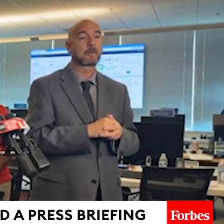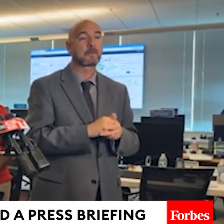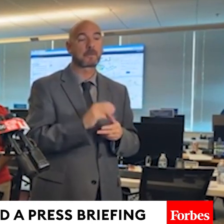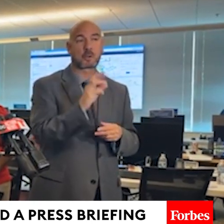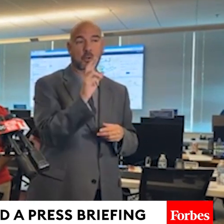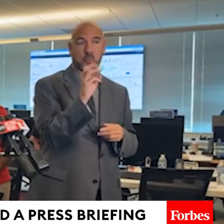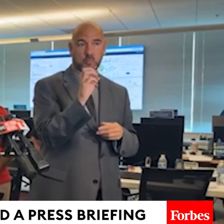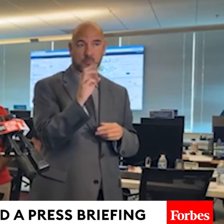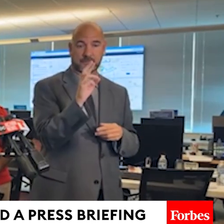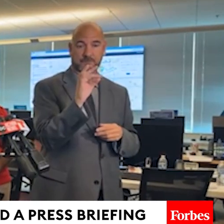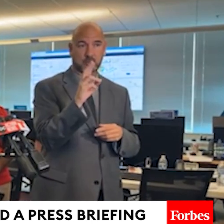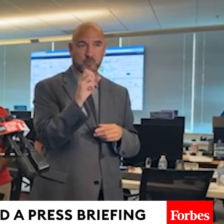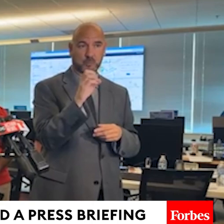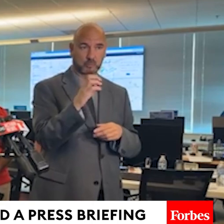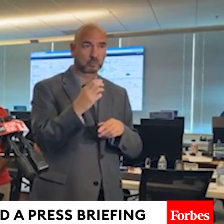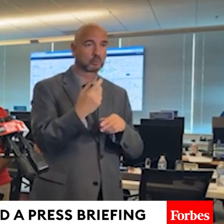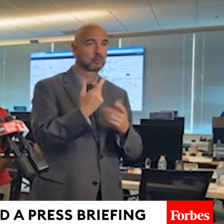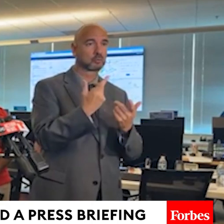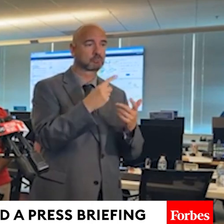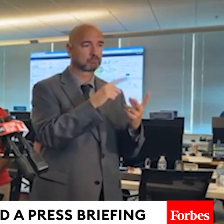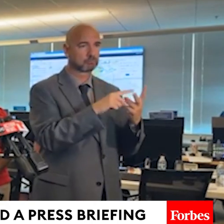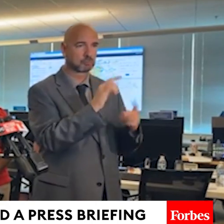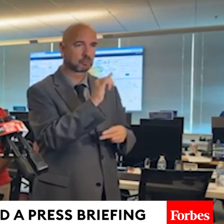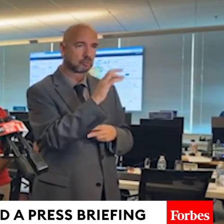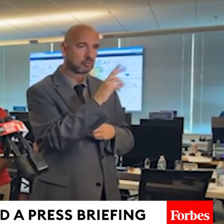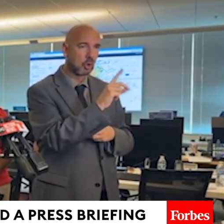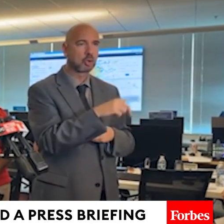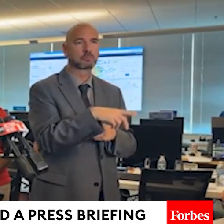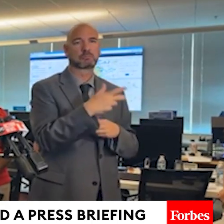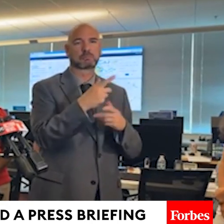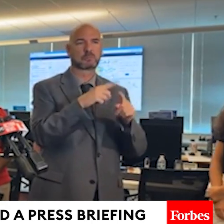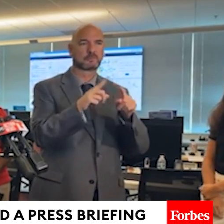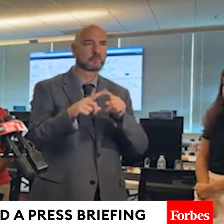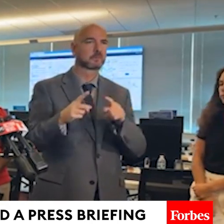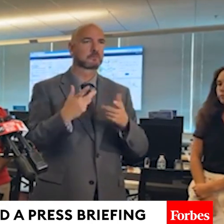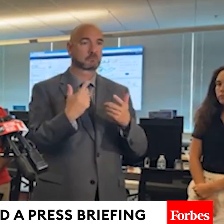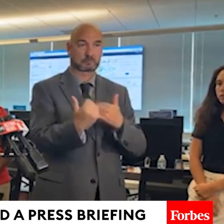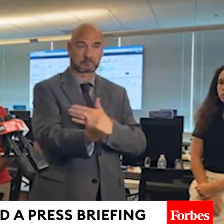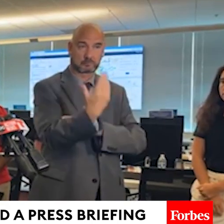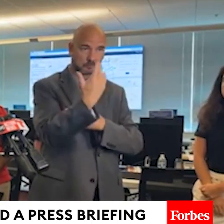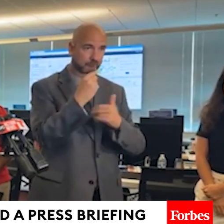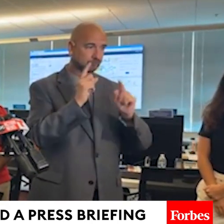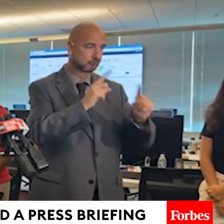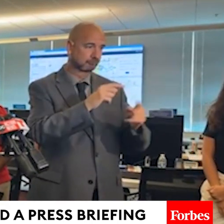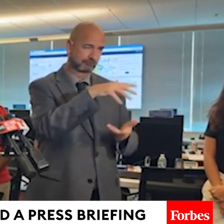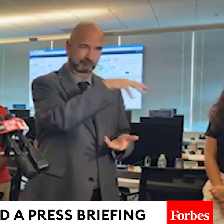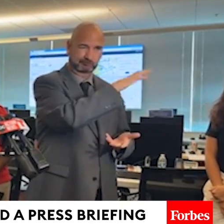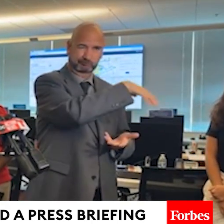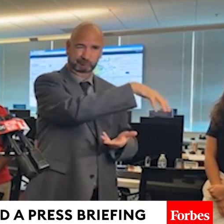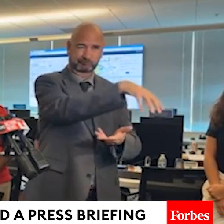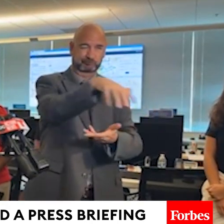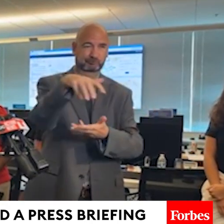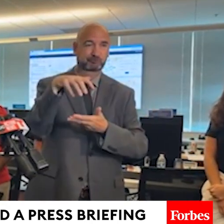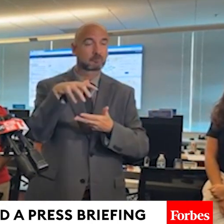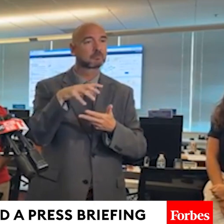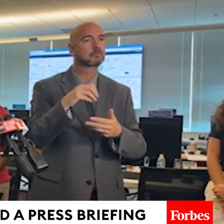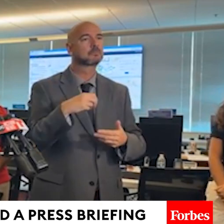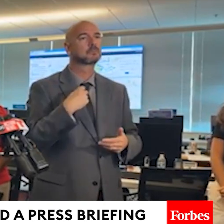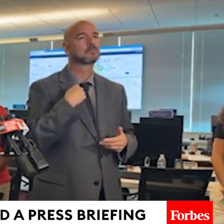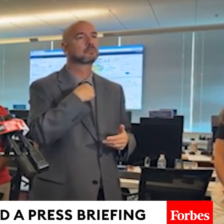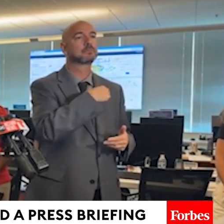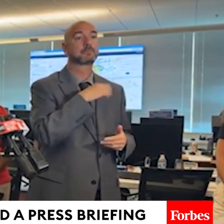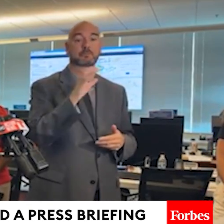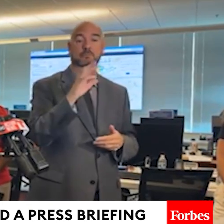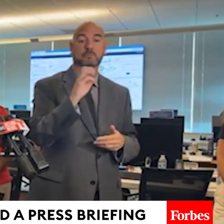Columbus North starting at 6 a.m. this morning. So crews out there working and taking